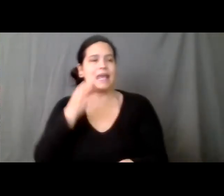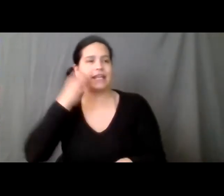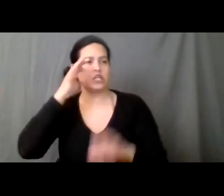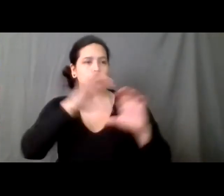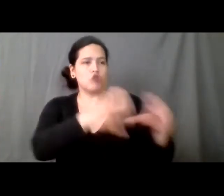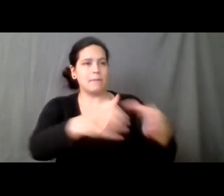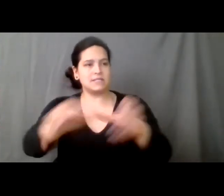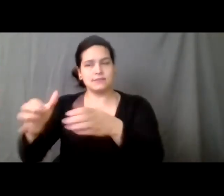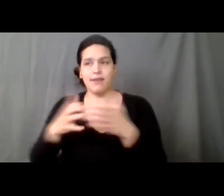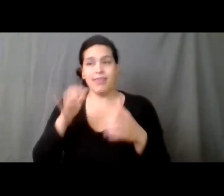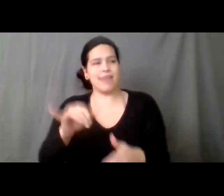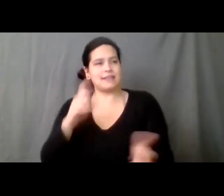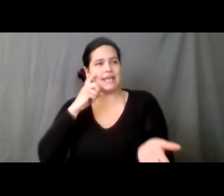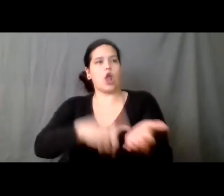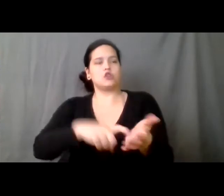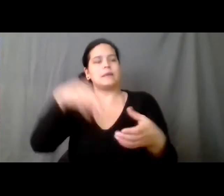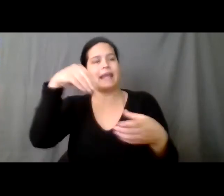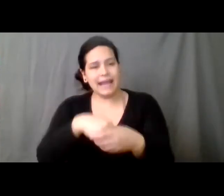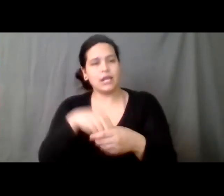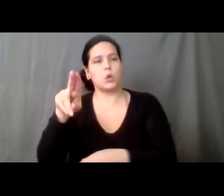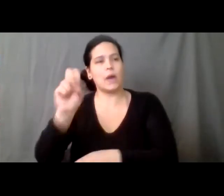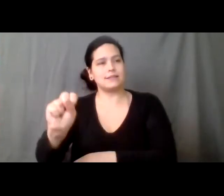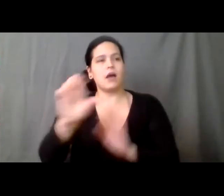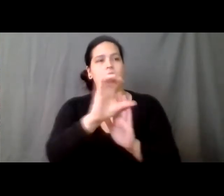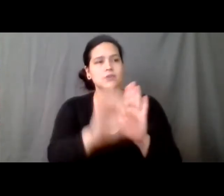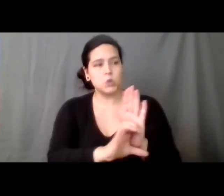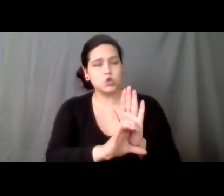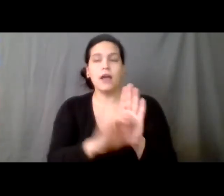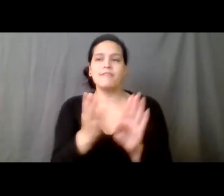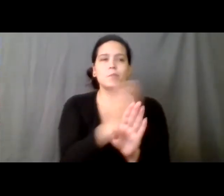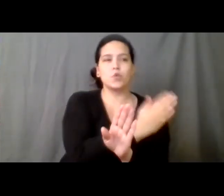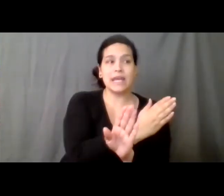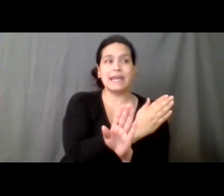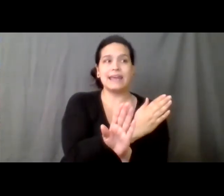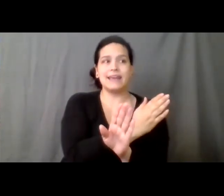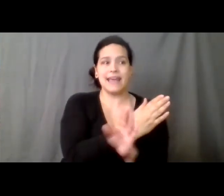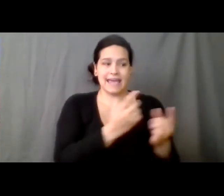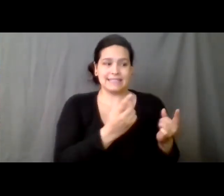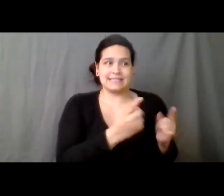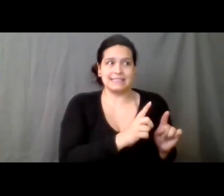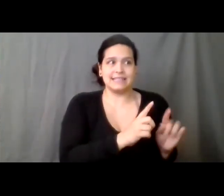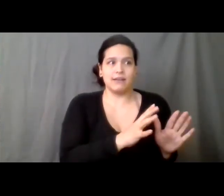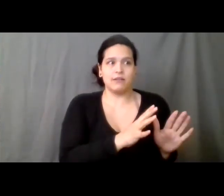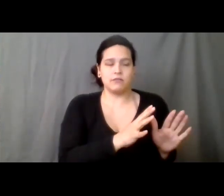the acknowledgement in the U.S. Constitution of the pre-existent sovereignty of tribal governments.